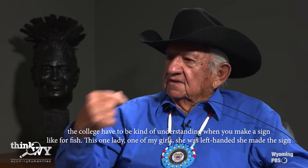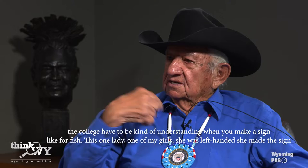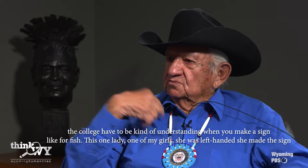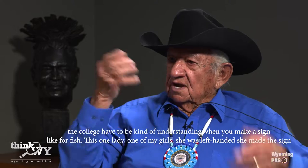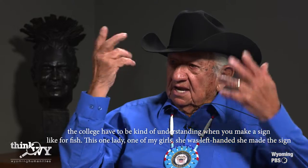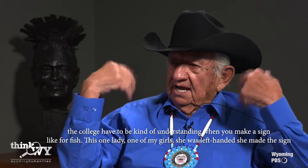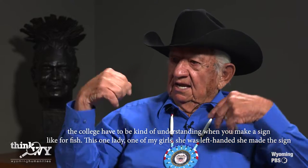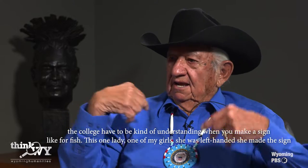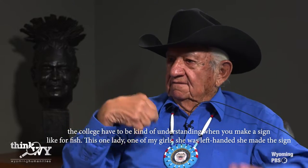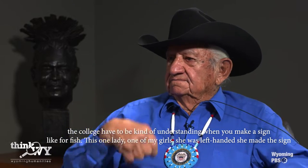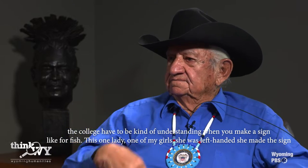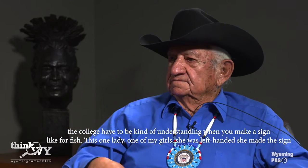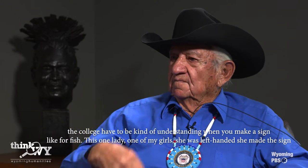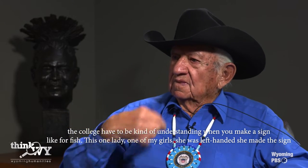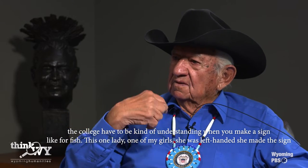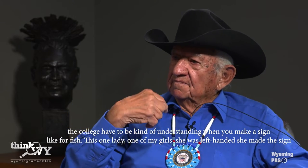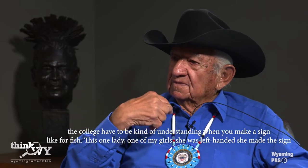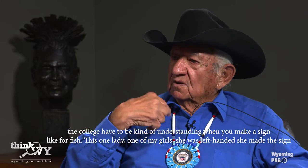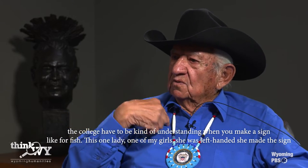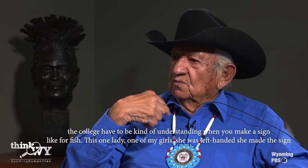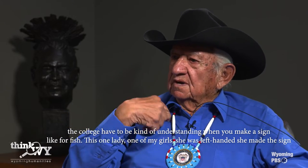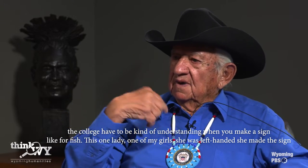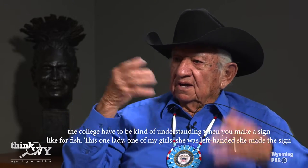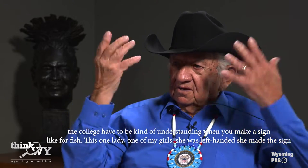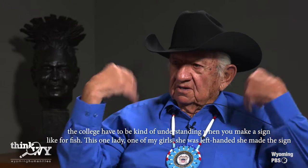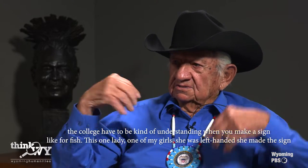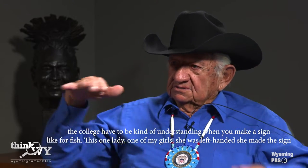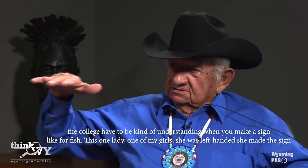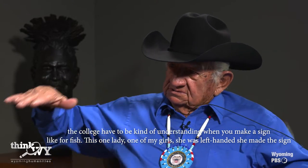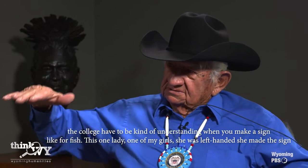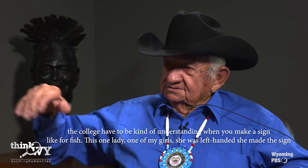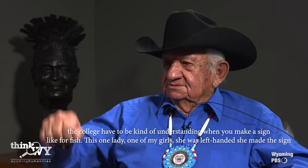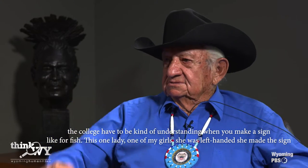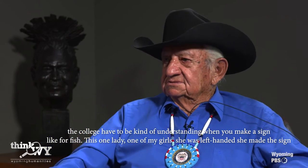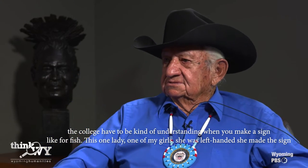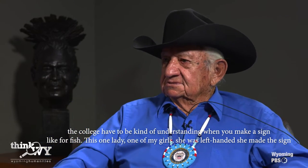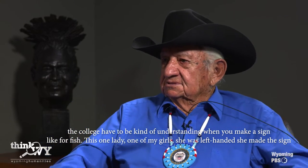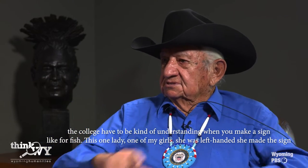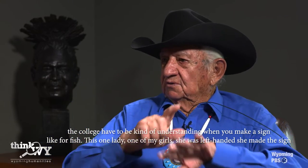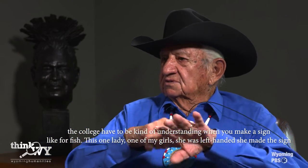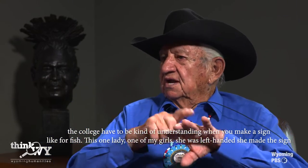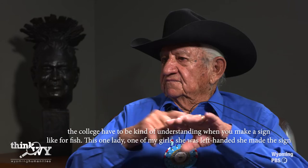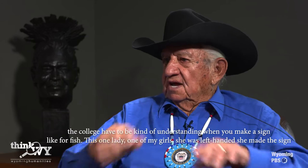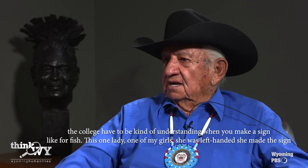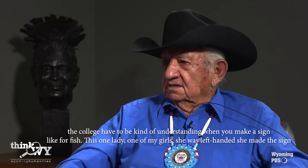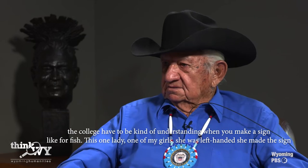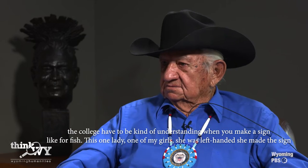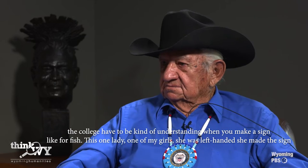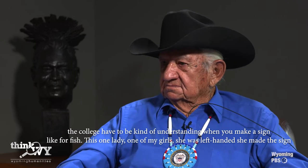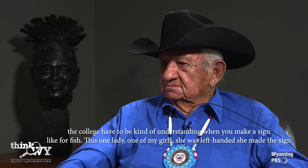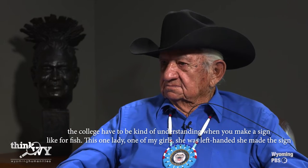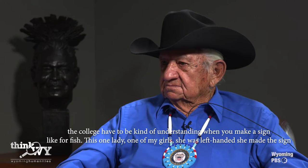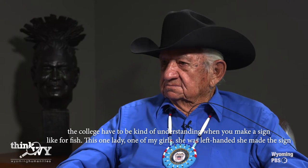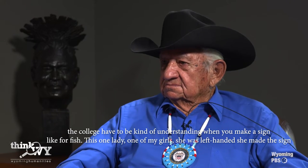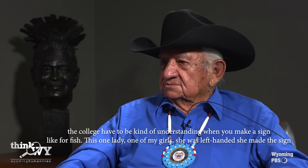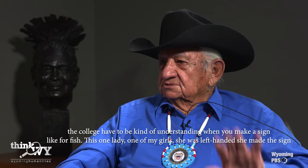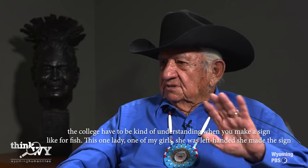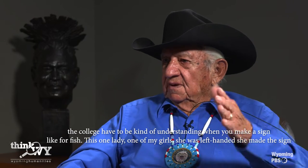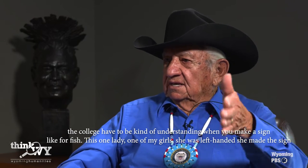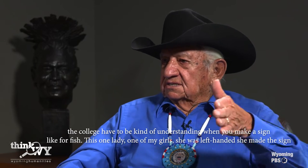this one lady, one of my girls, she was left-handed. She made the